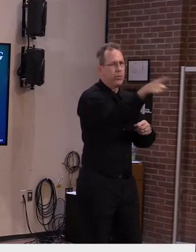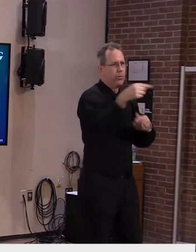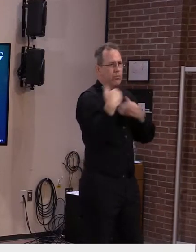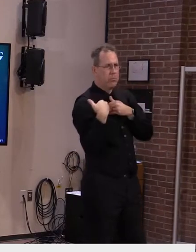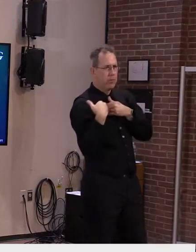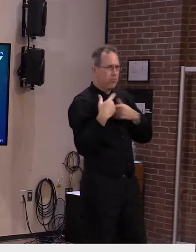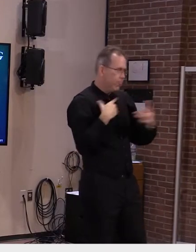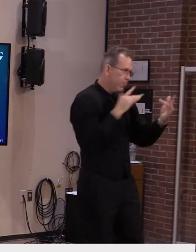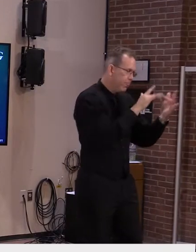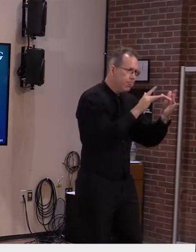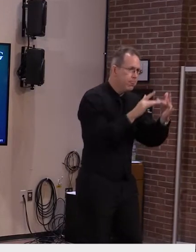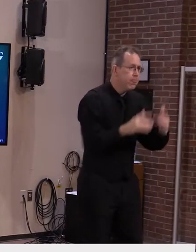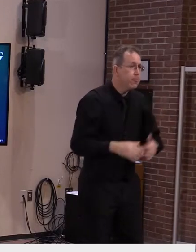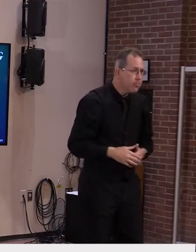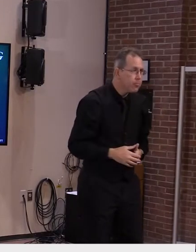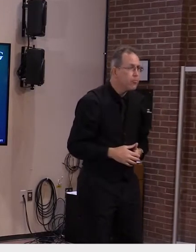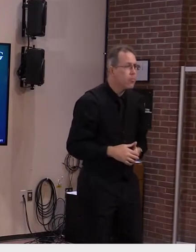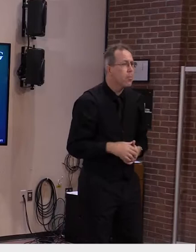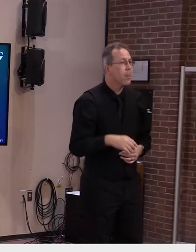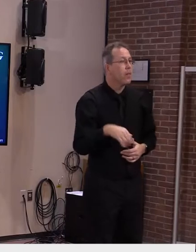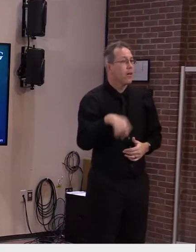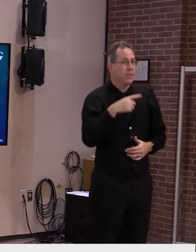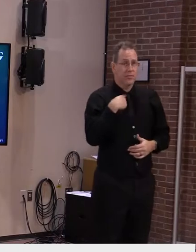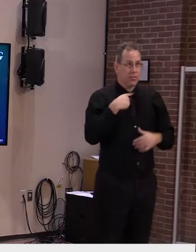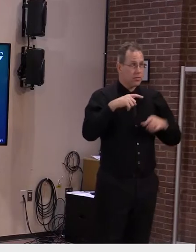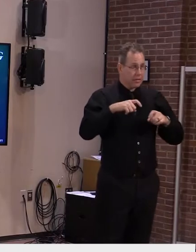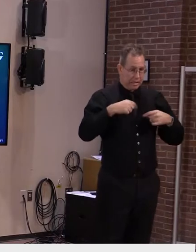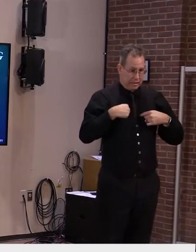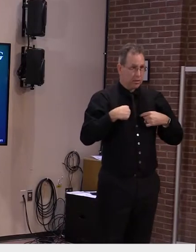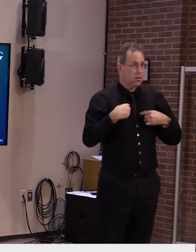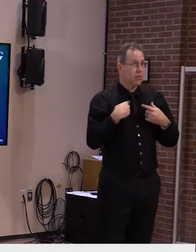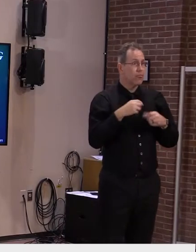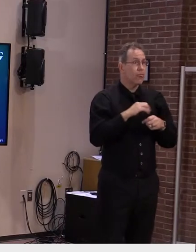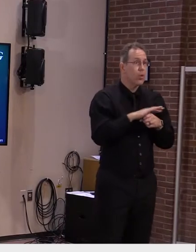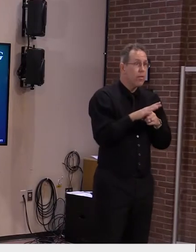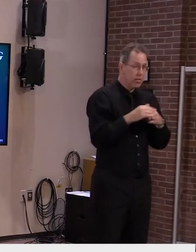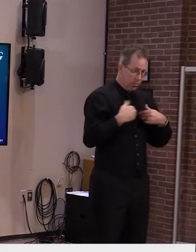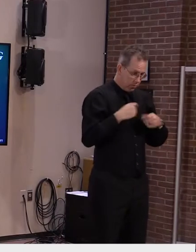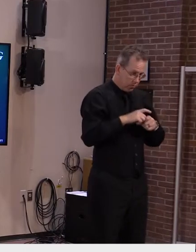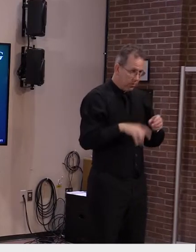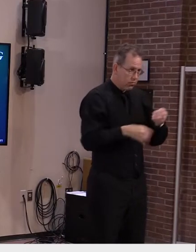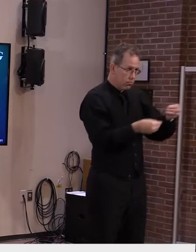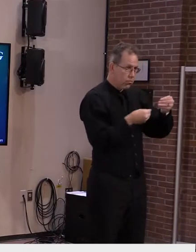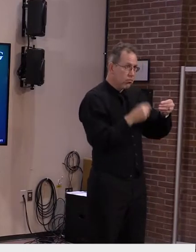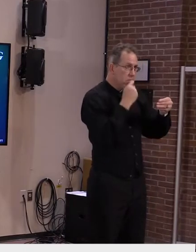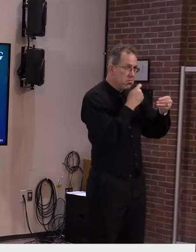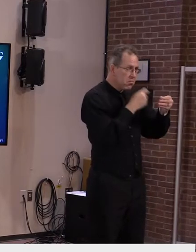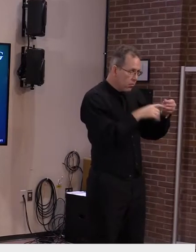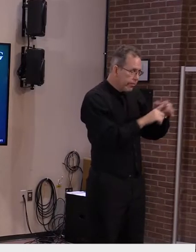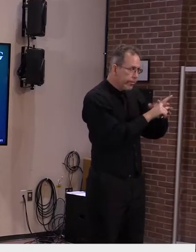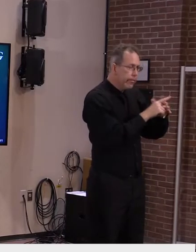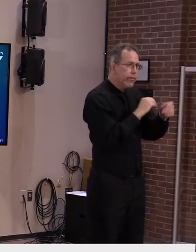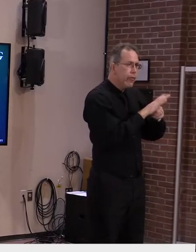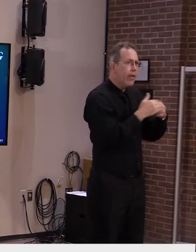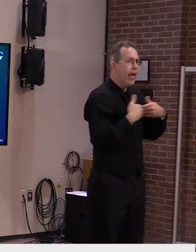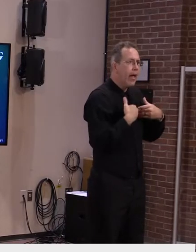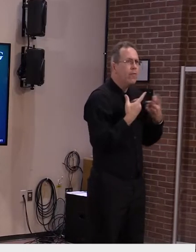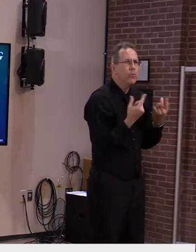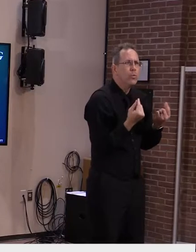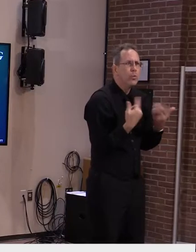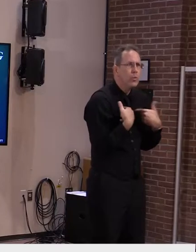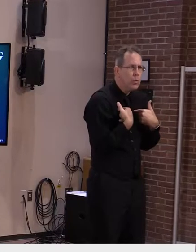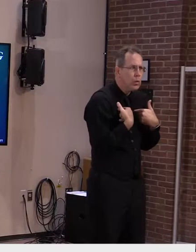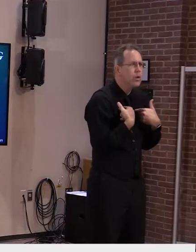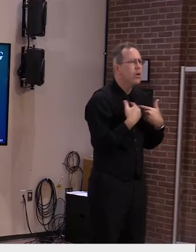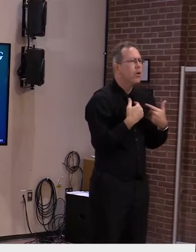monoclonal antibodies are a treatment option for you. Isolate immediately and then reach out to your close contacts.